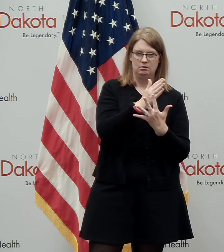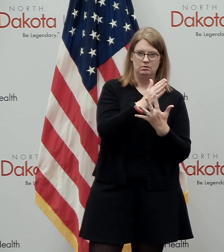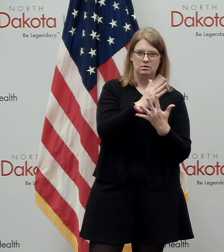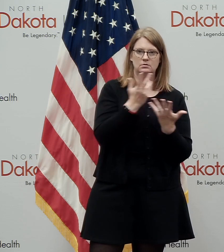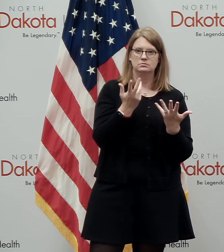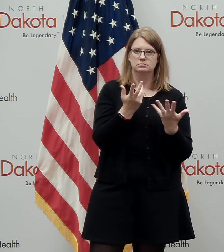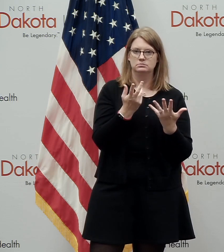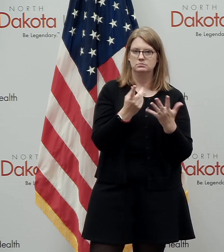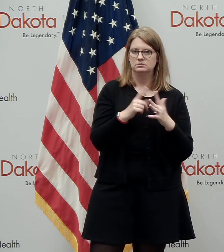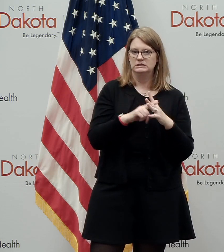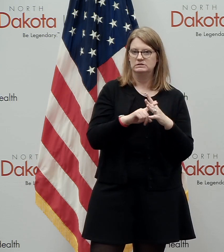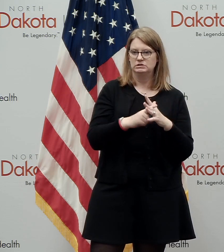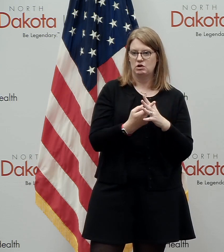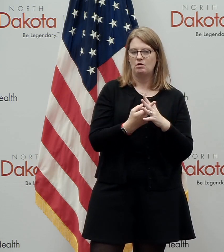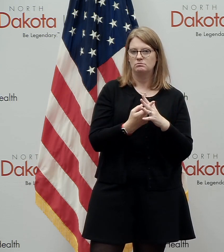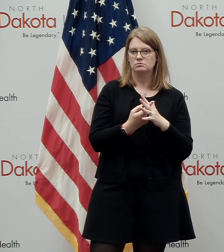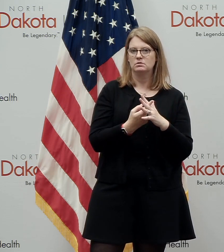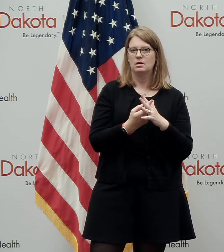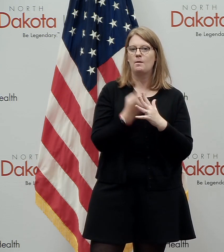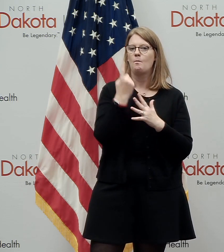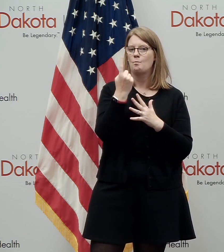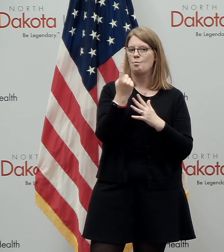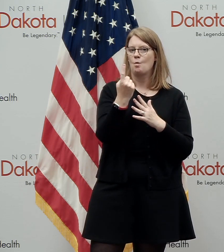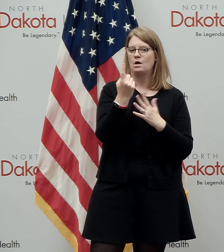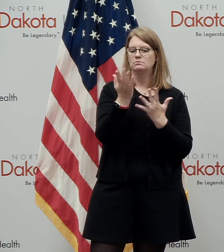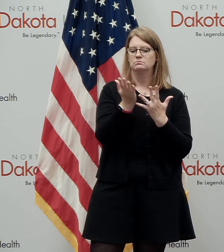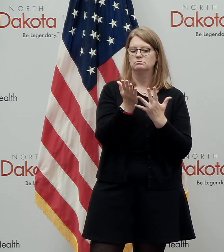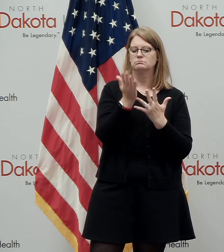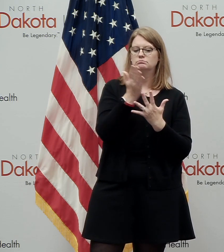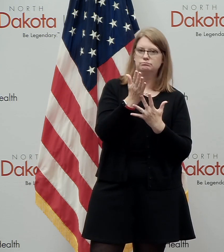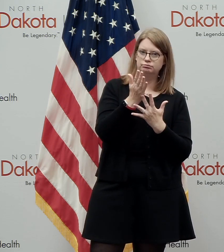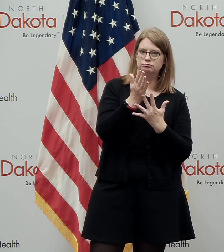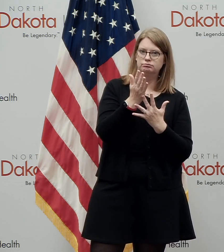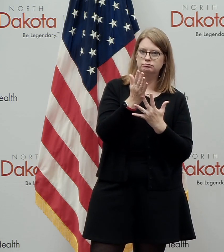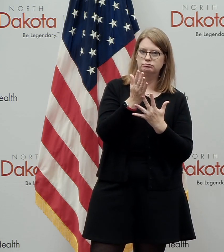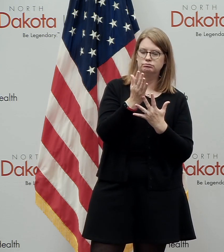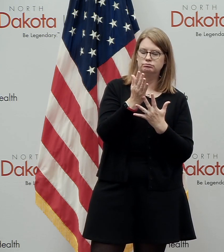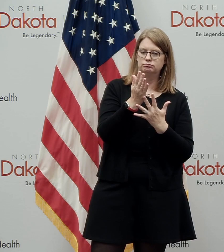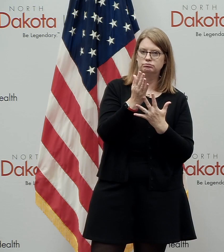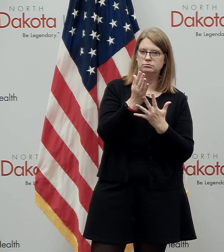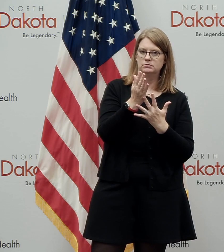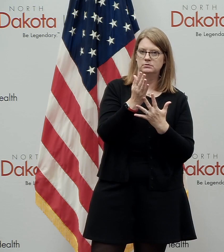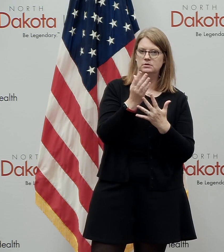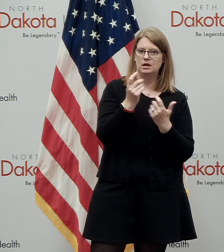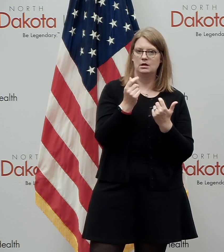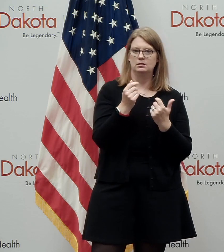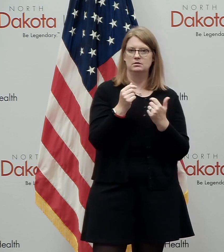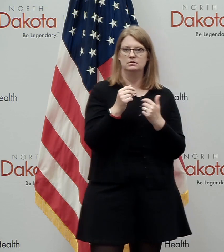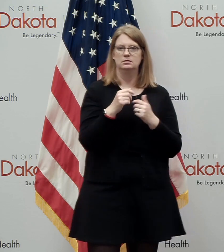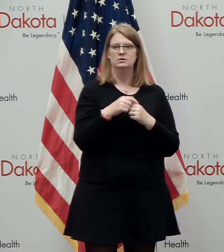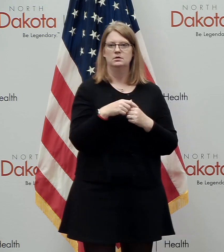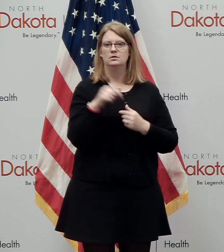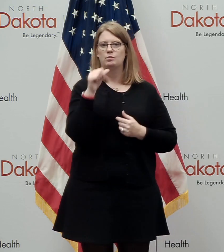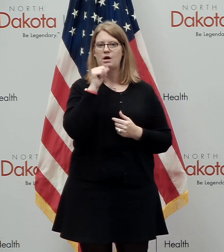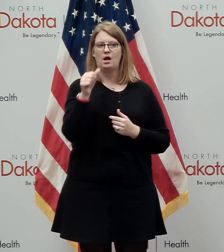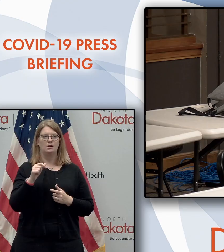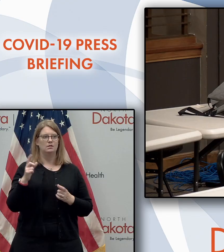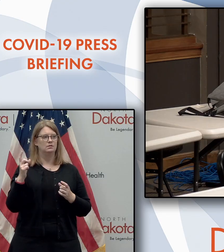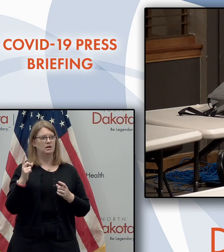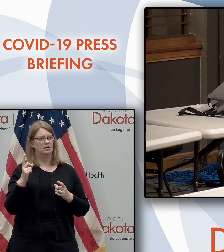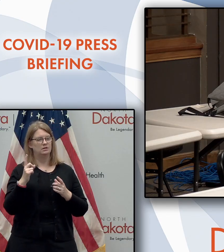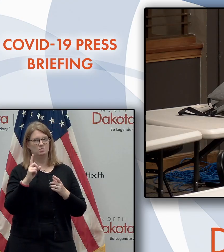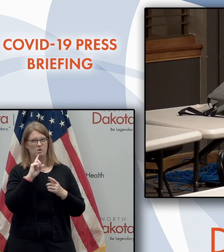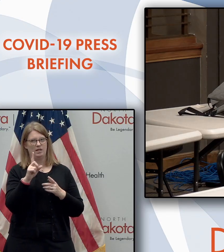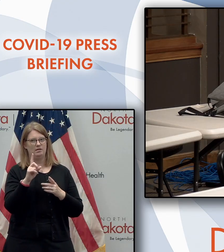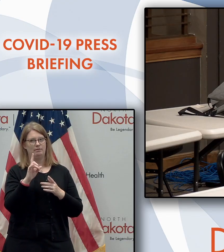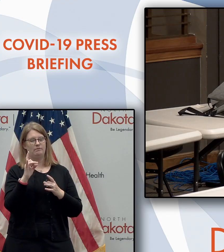as a practice, we put in and said, look, let's just move them one step at a time. I mean, this is a stair step, not falling off a cliff. If I may,